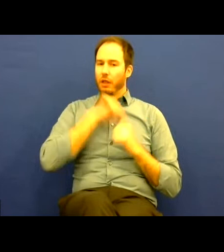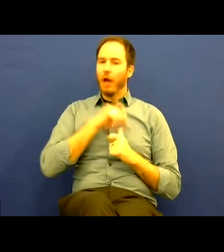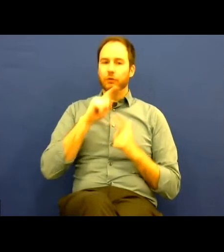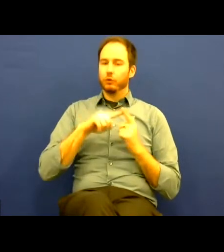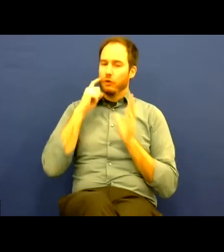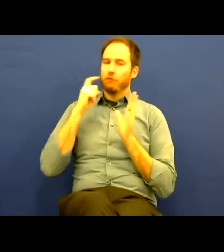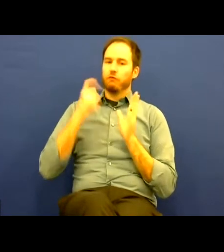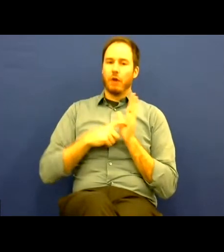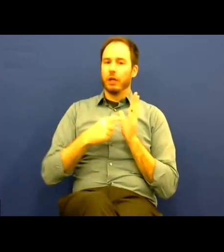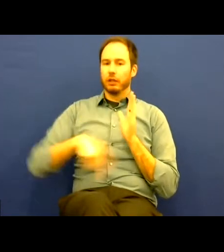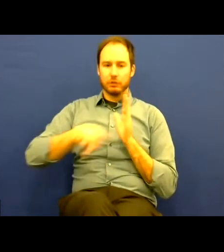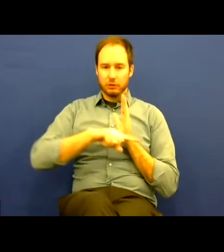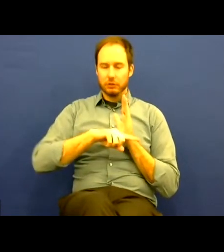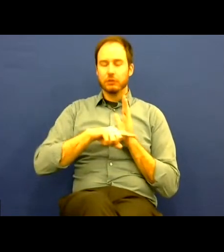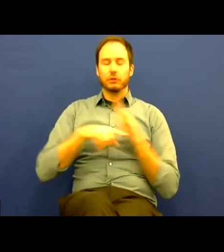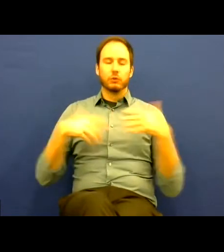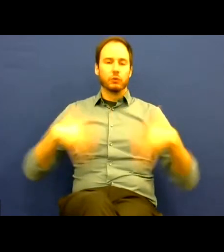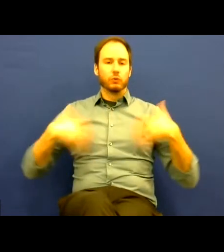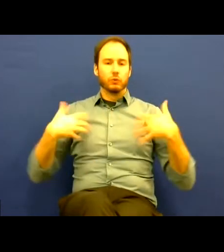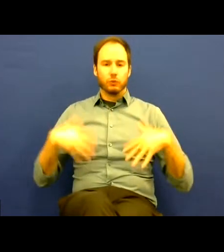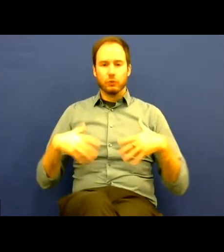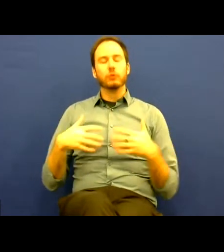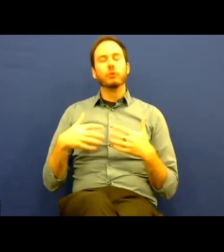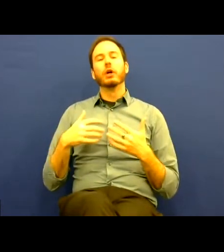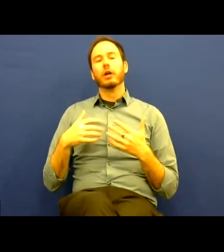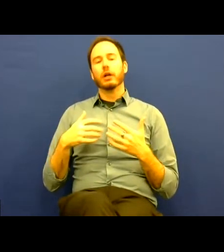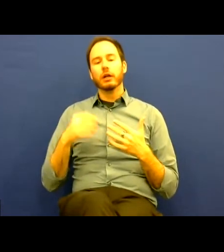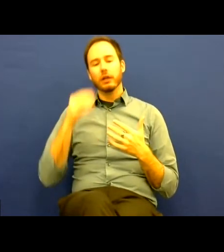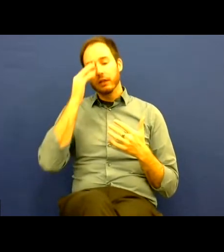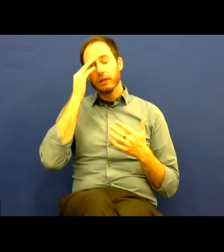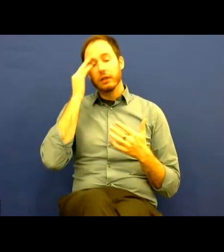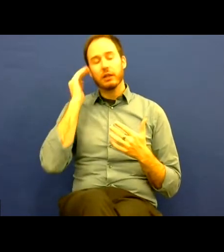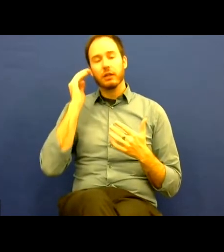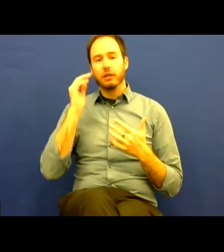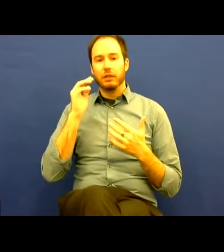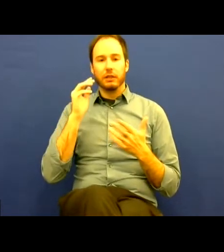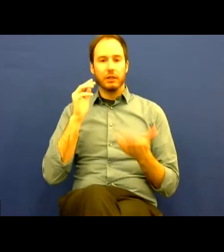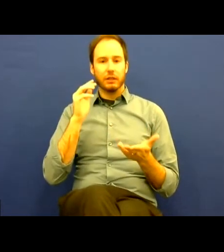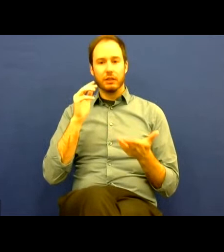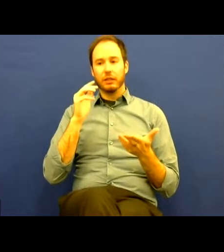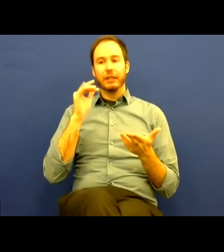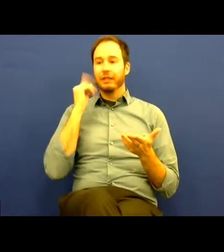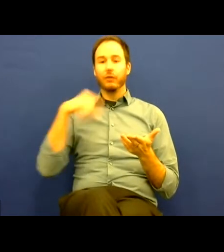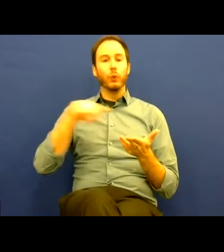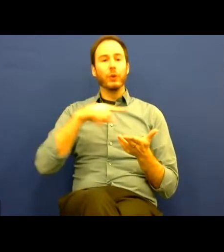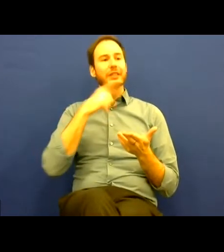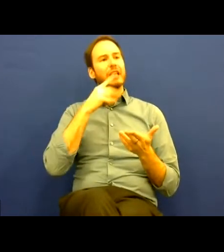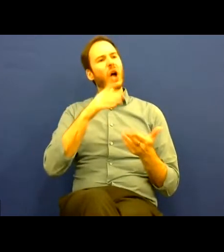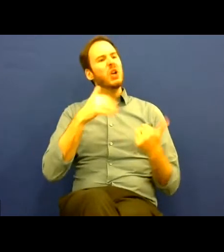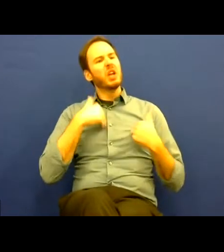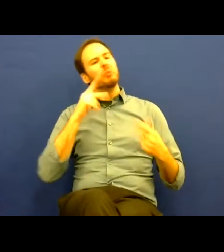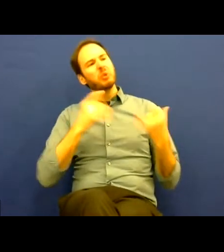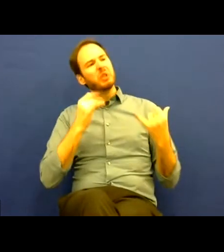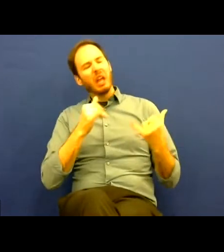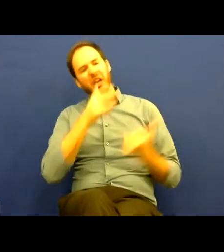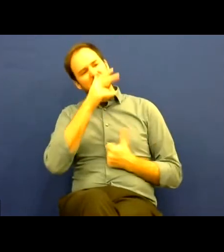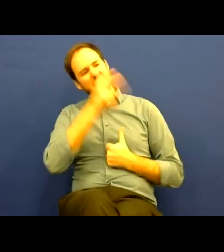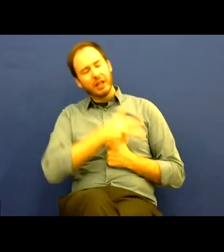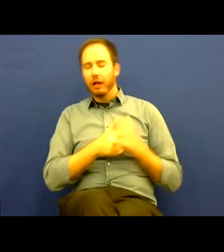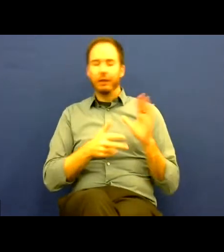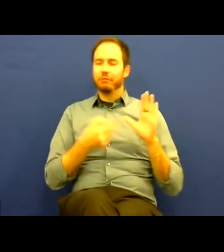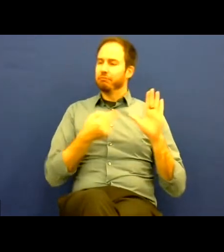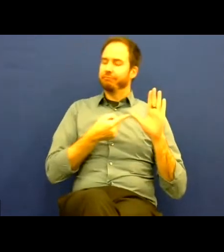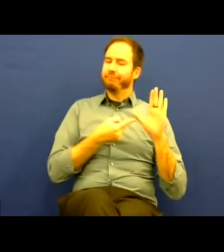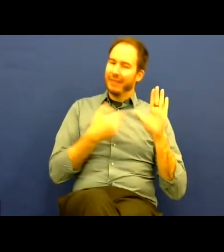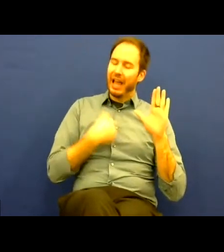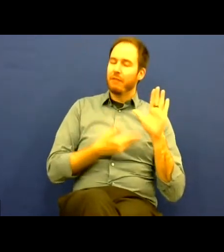read. Because anybody who says that there's any kind of decline in the youth today, we can point to these kids